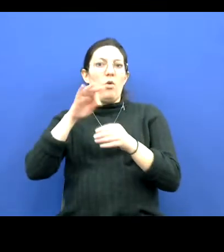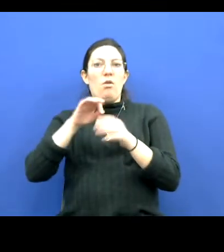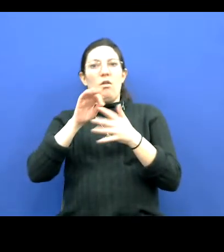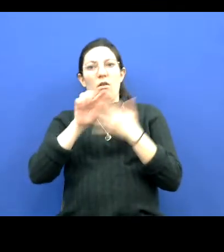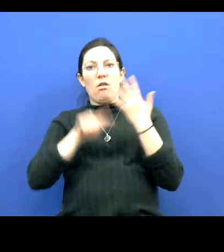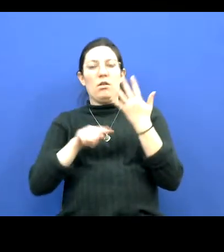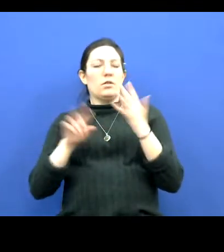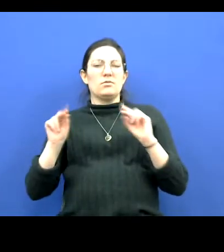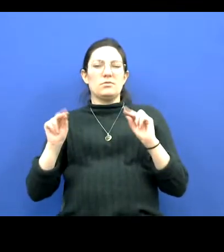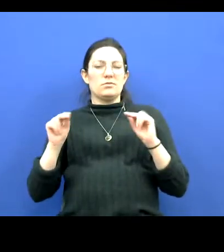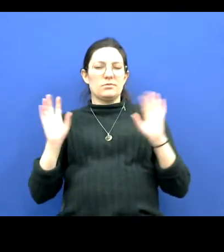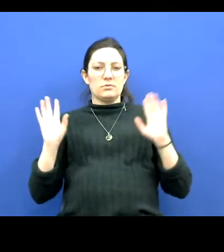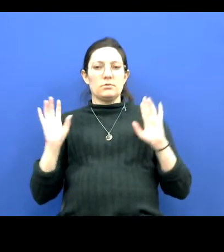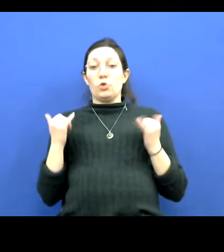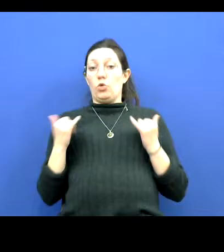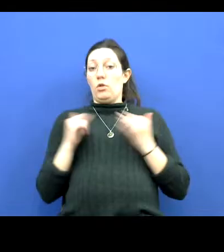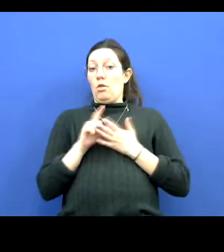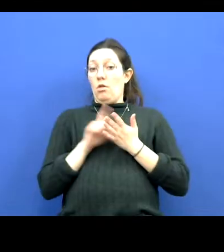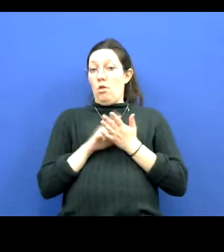the